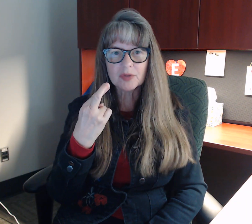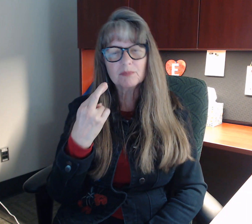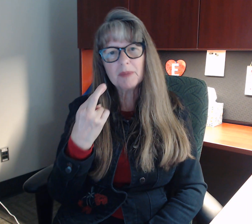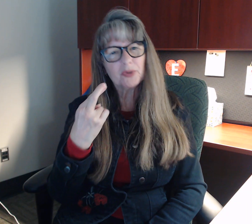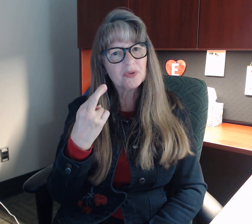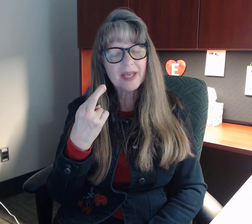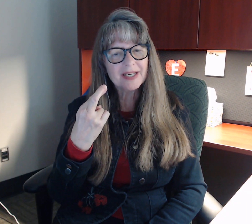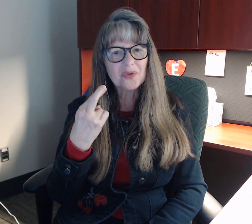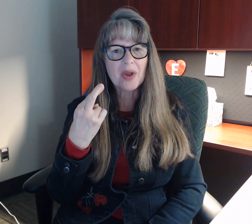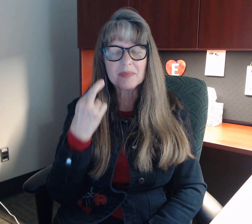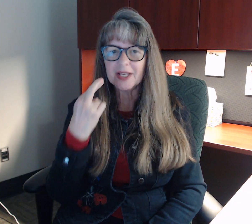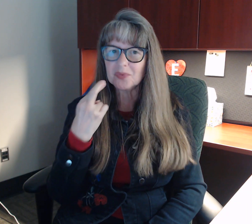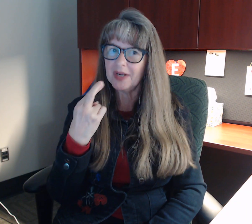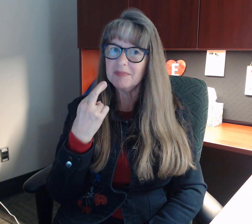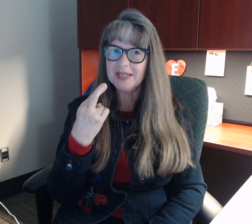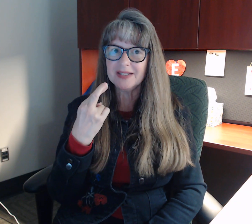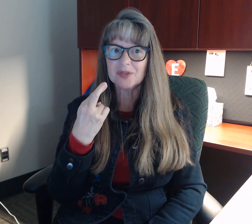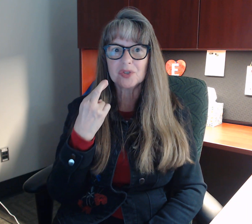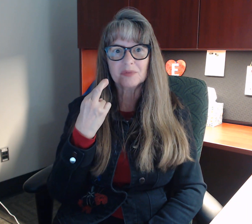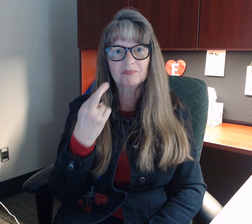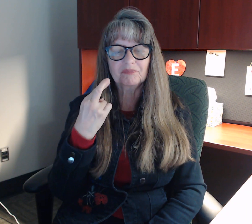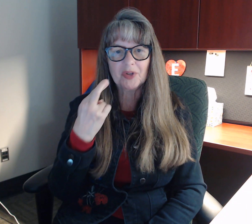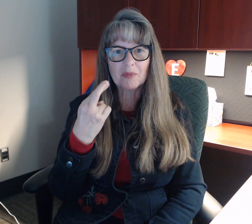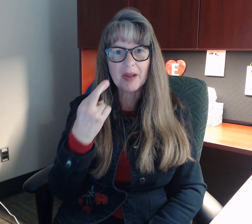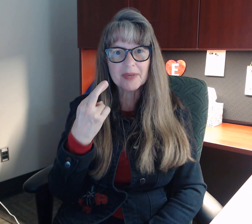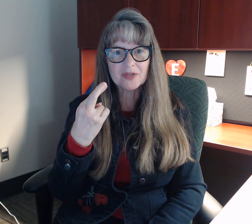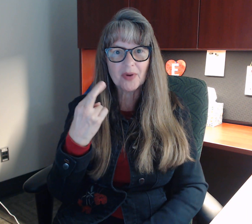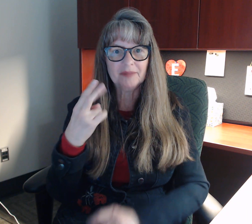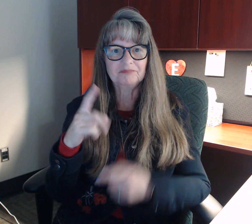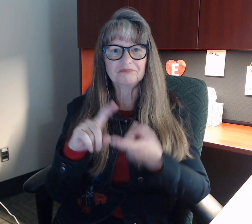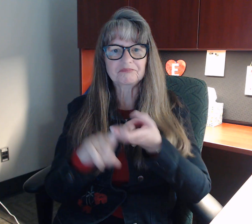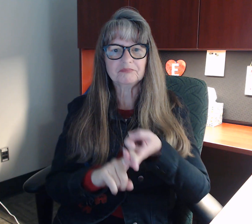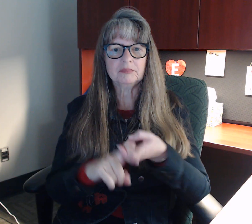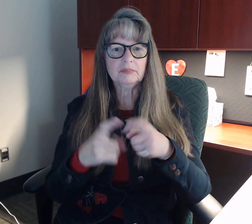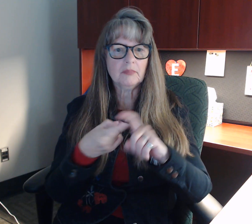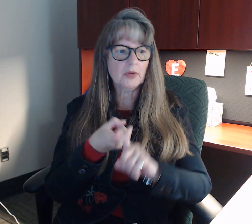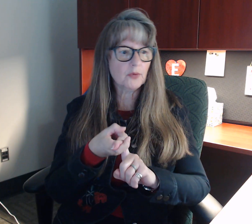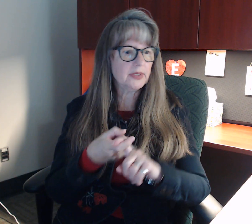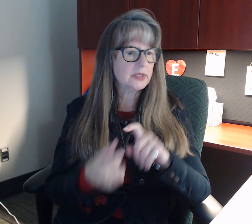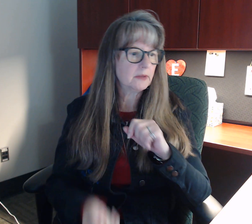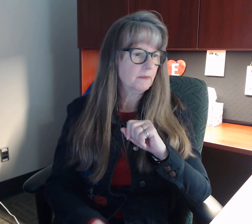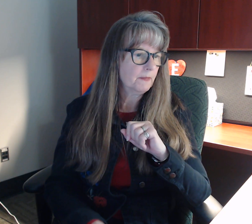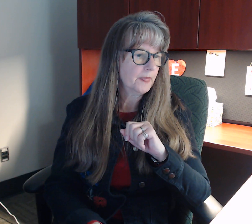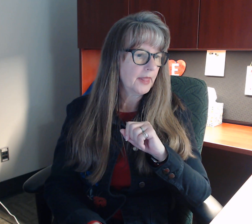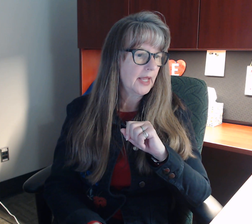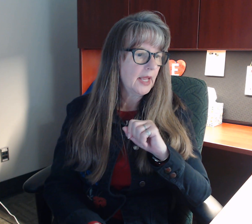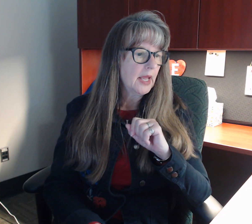People do that anyway, but that's what it means is, my best friend. Friends.